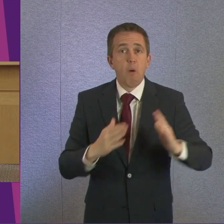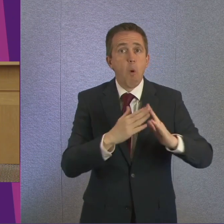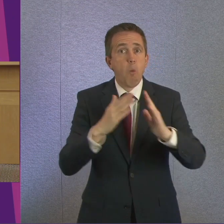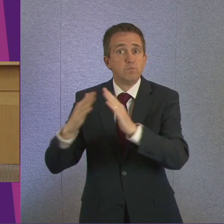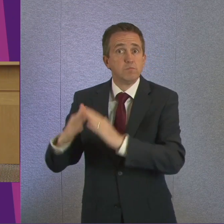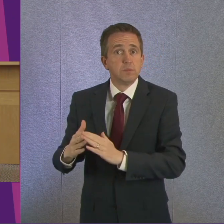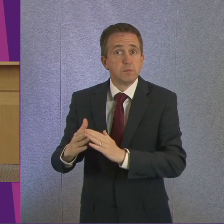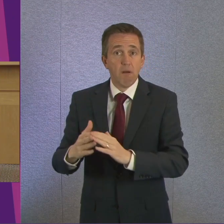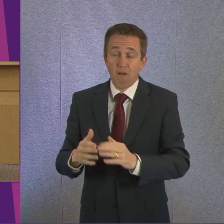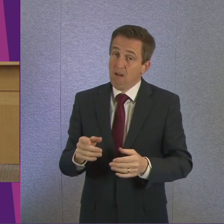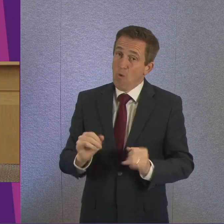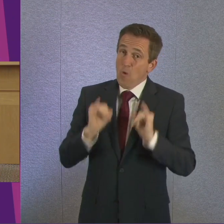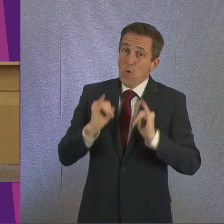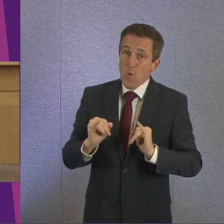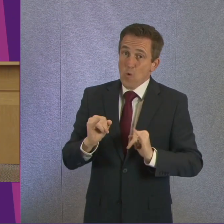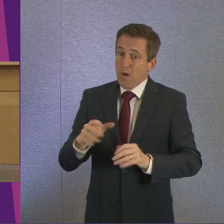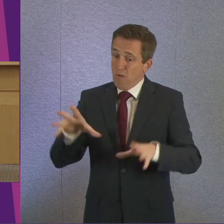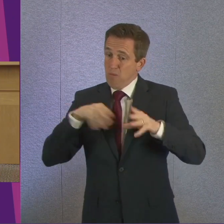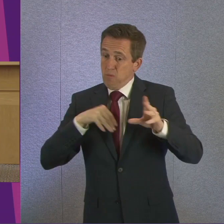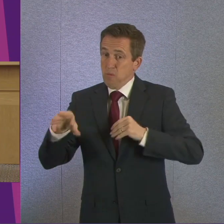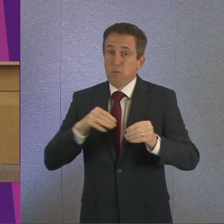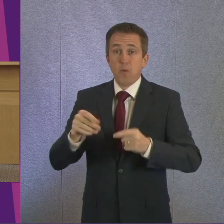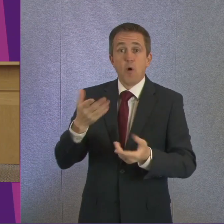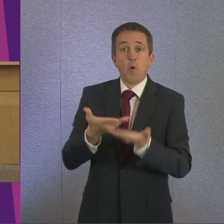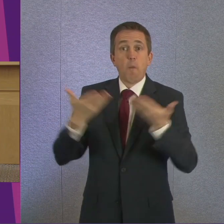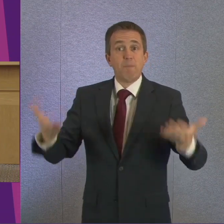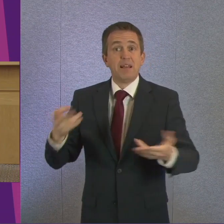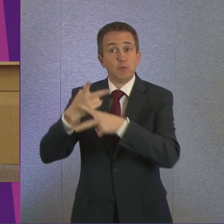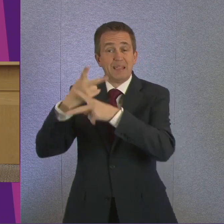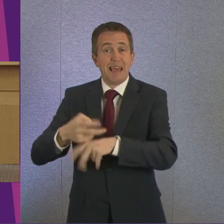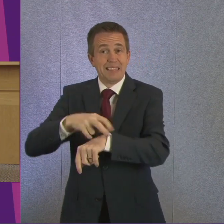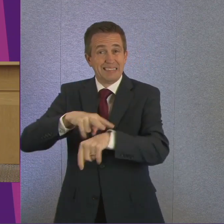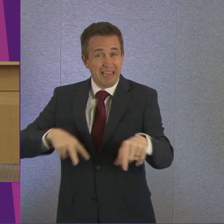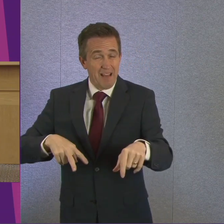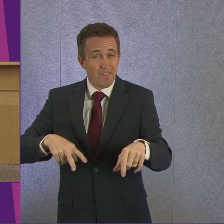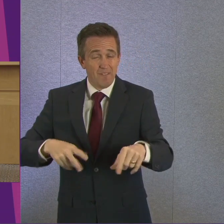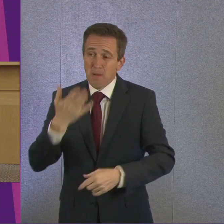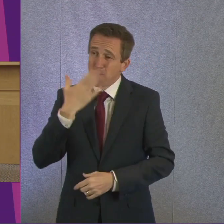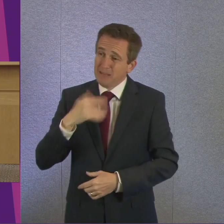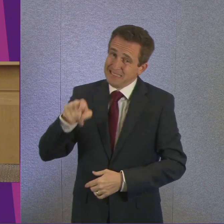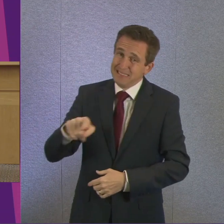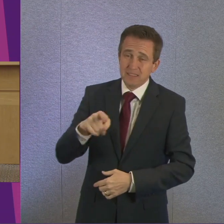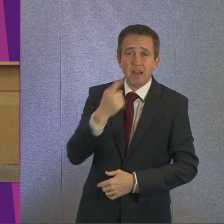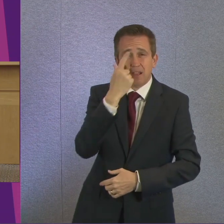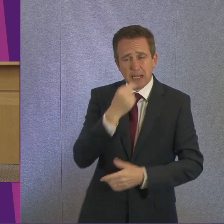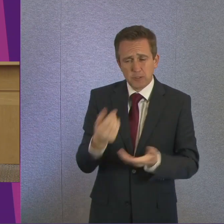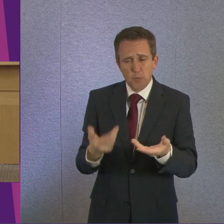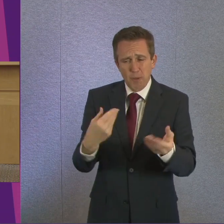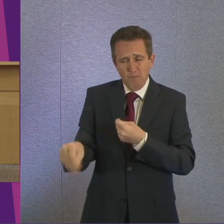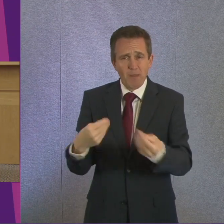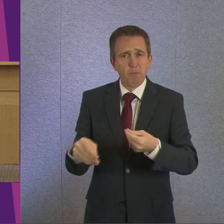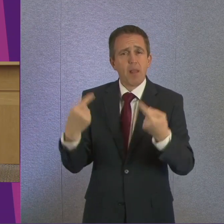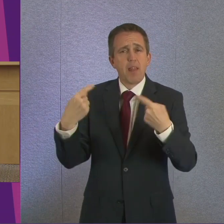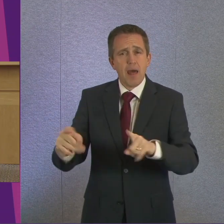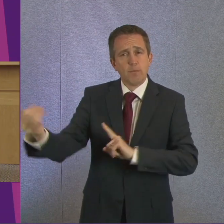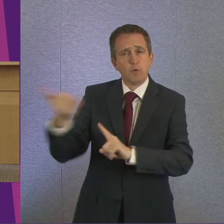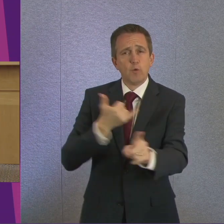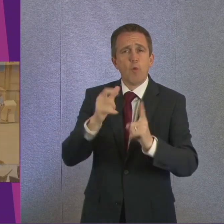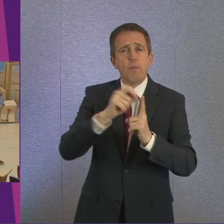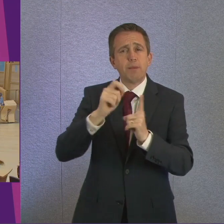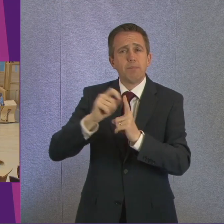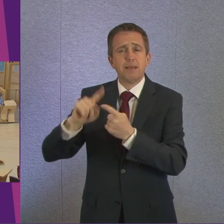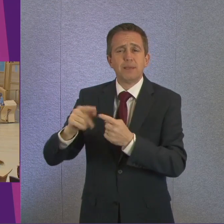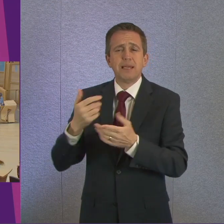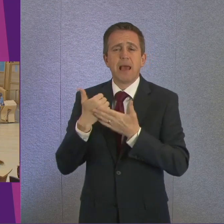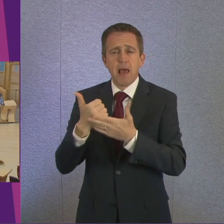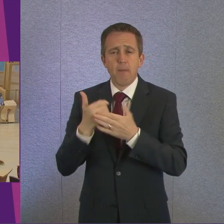much danger as care home staff. Will she intervene to ensure they are no longer stonewalled by the PPE helpline?